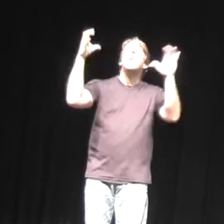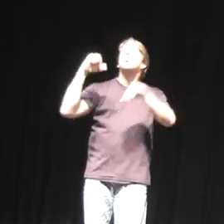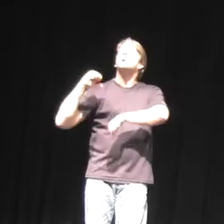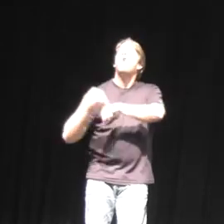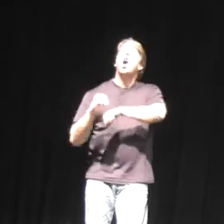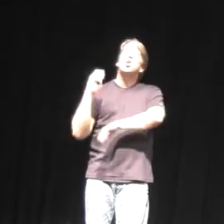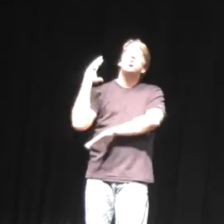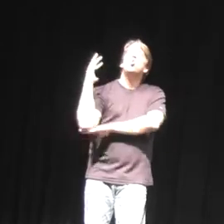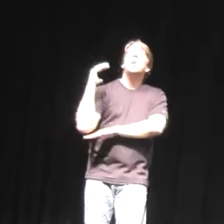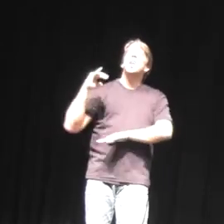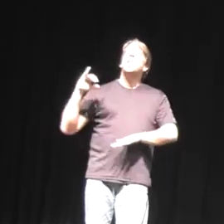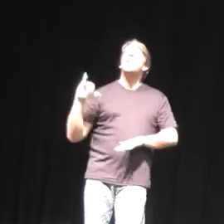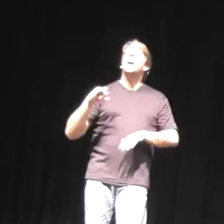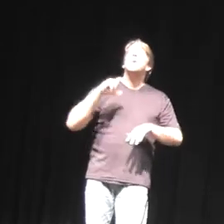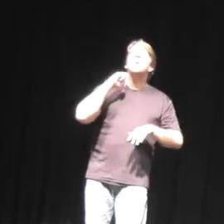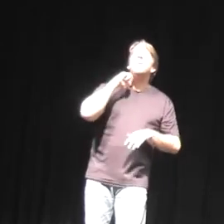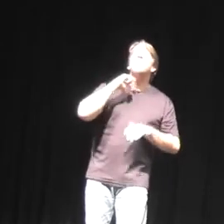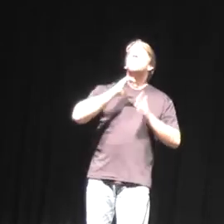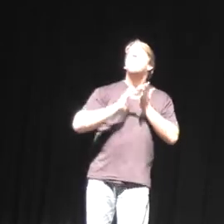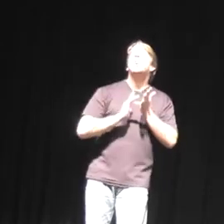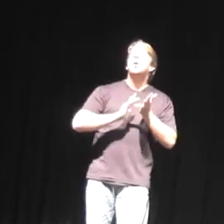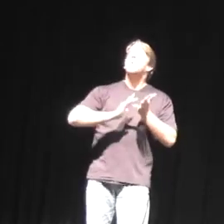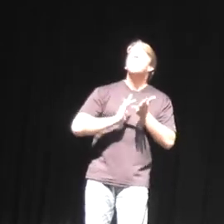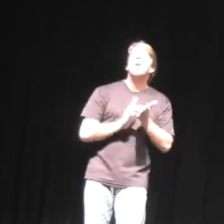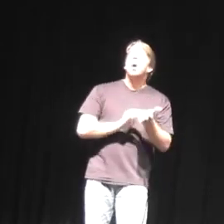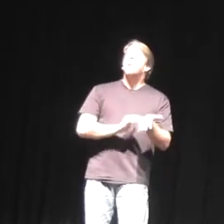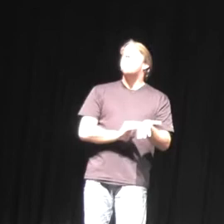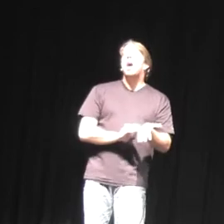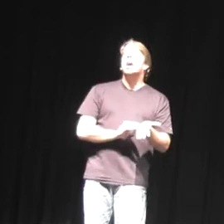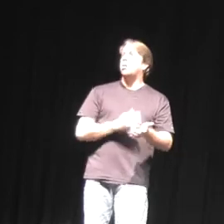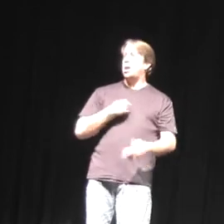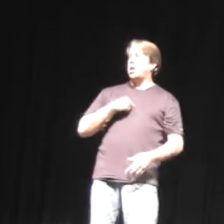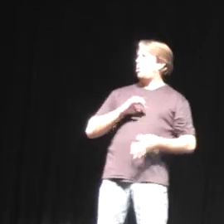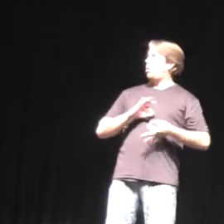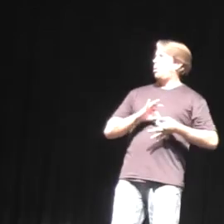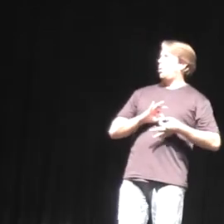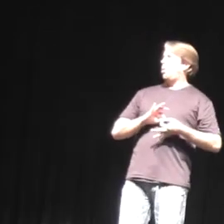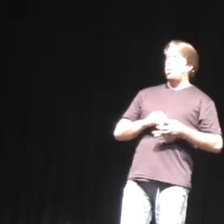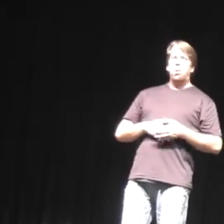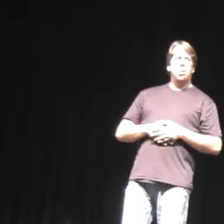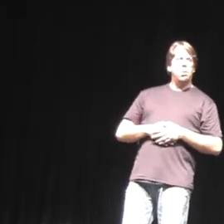trees. Metaphor. And I'm like, okay.